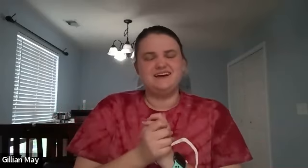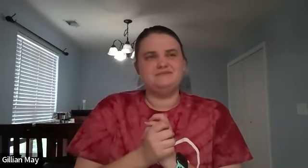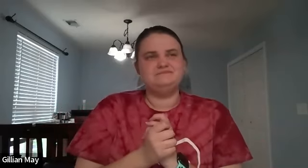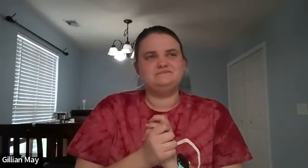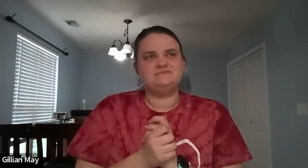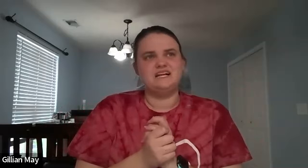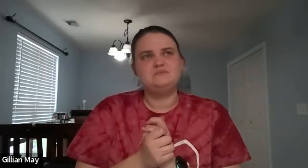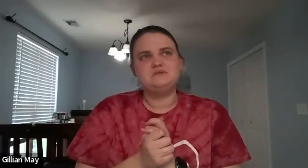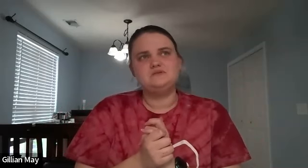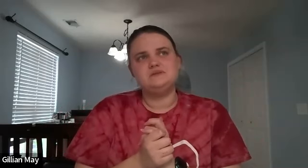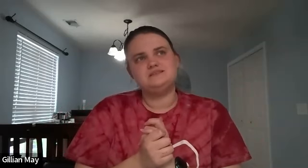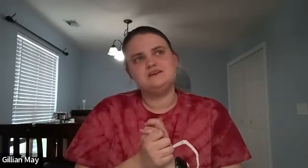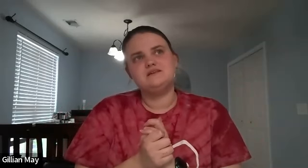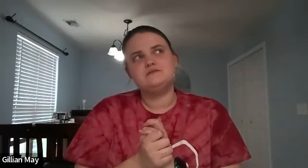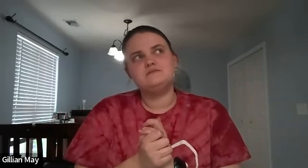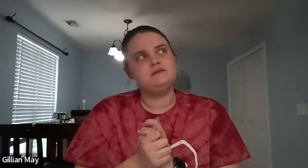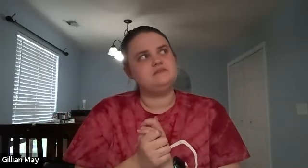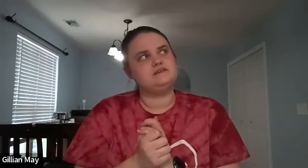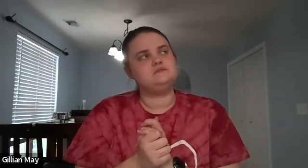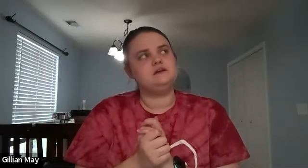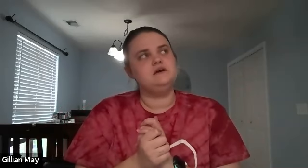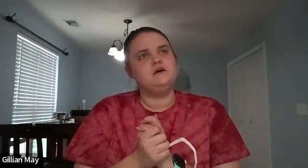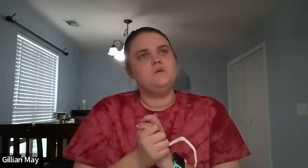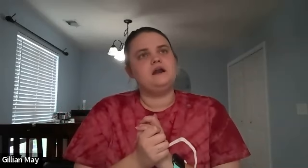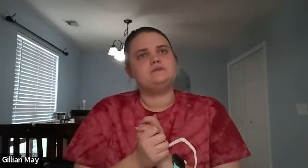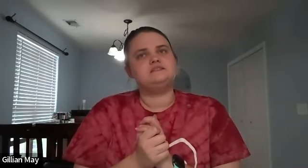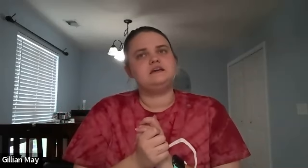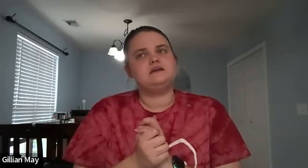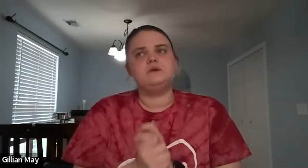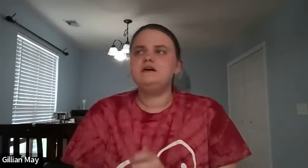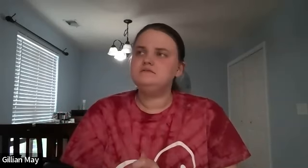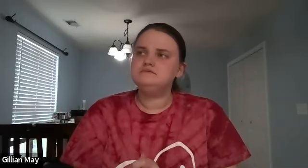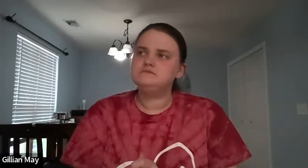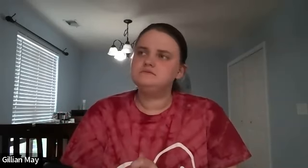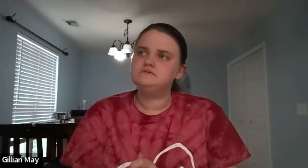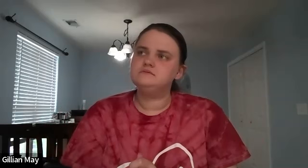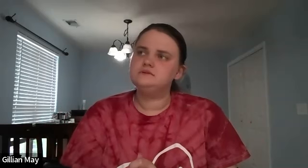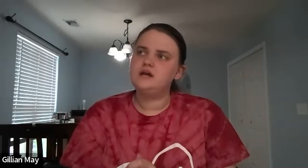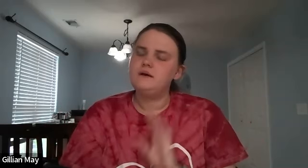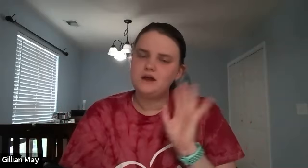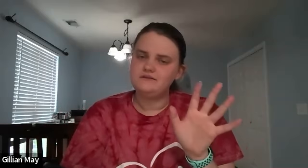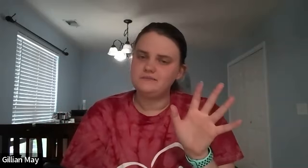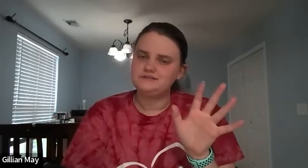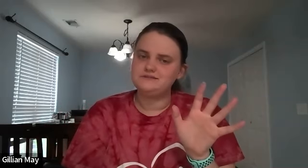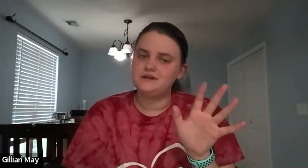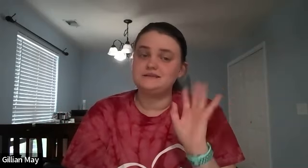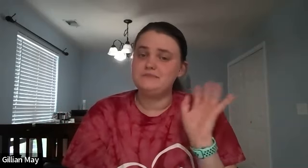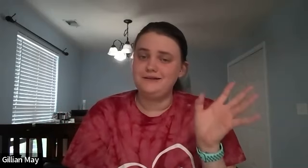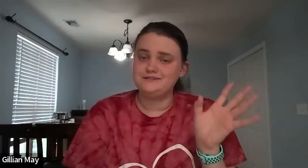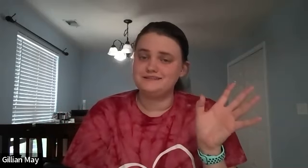a couple weeks ago, might have been last week, when I was saying, well, no, I might have not mentioned this to you guys. I apologize that